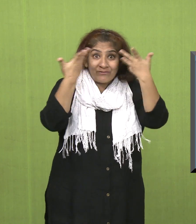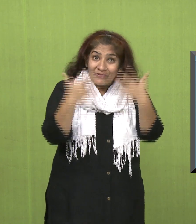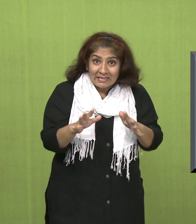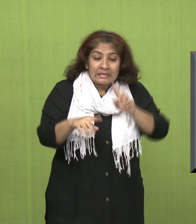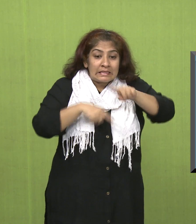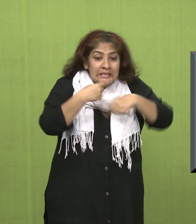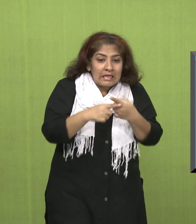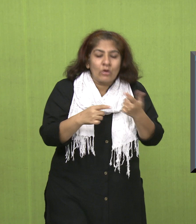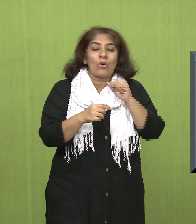like